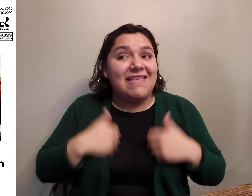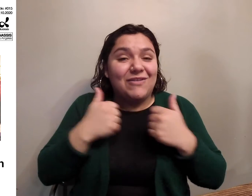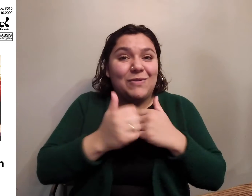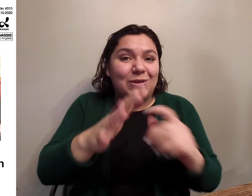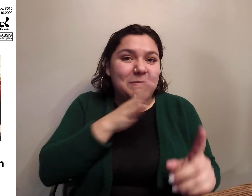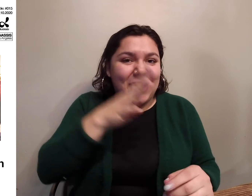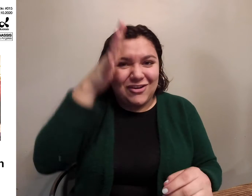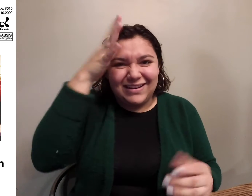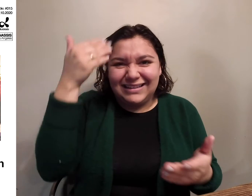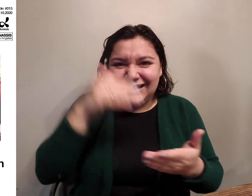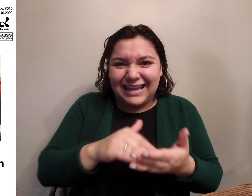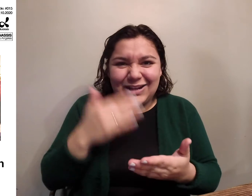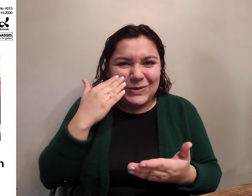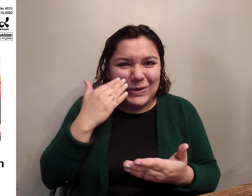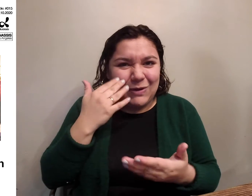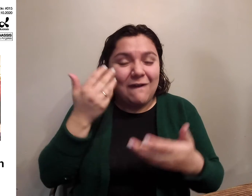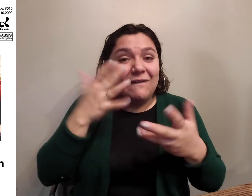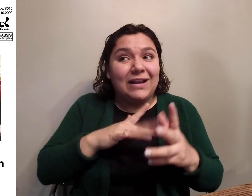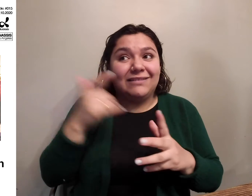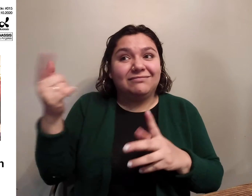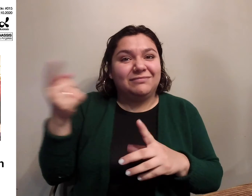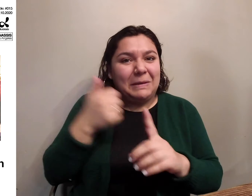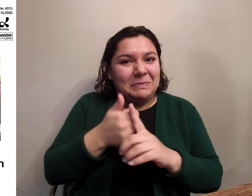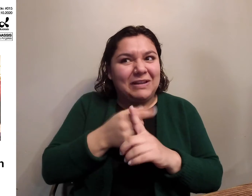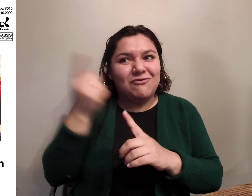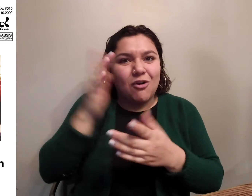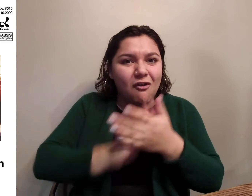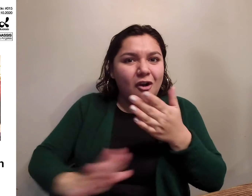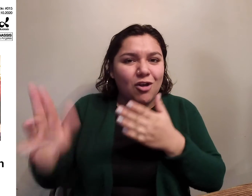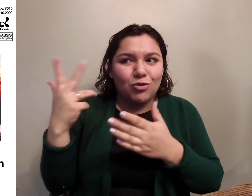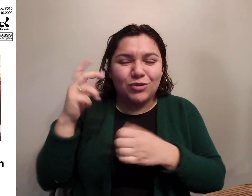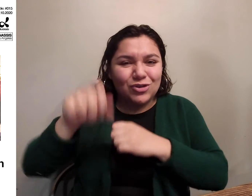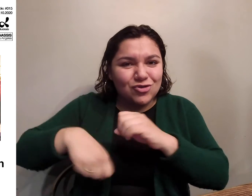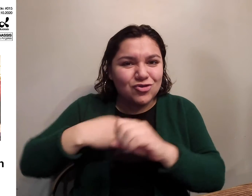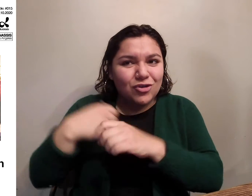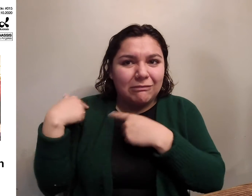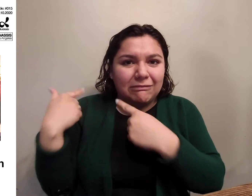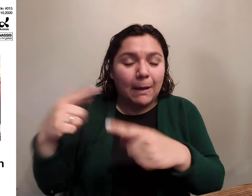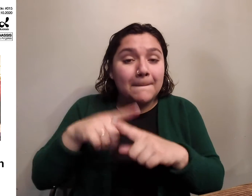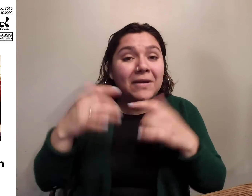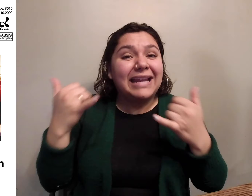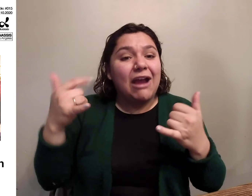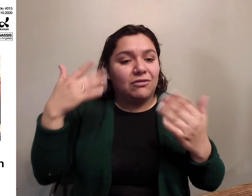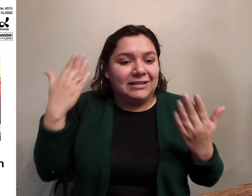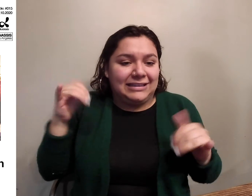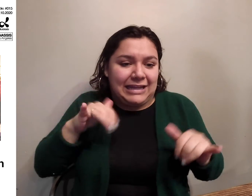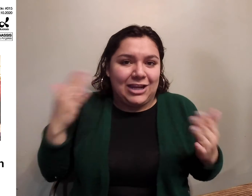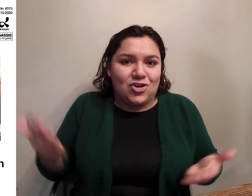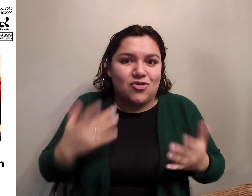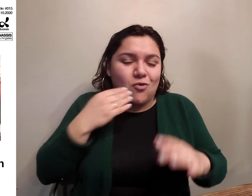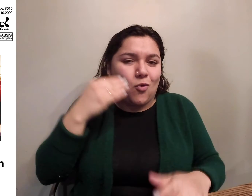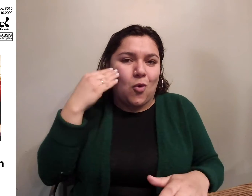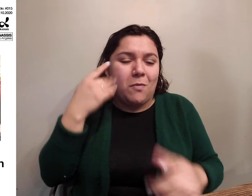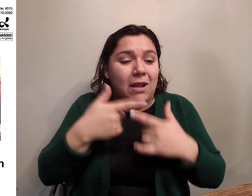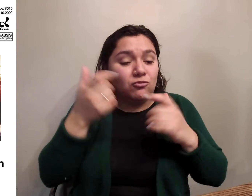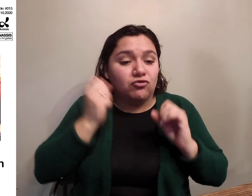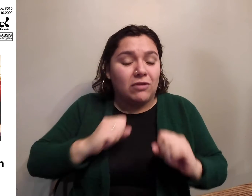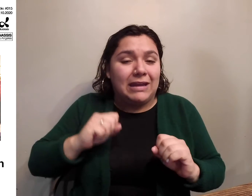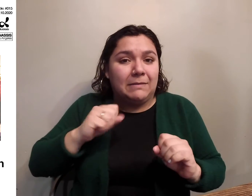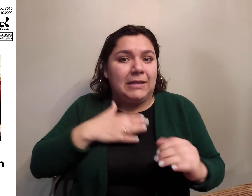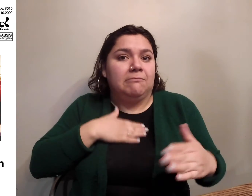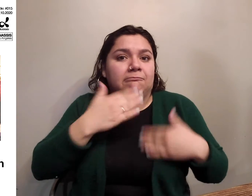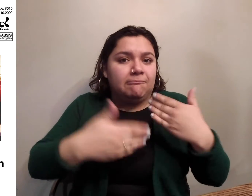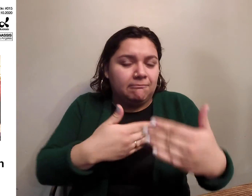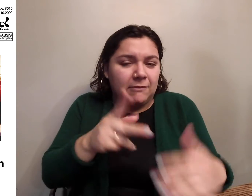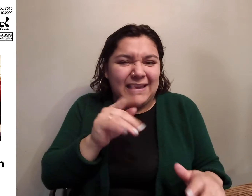again after being at college for 3 years. Yeah. And so I've tried to be kind and go out of my